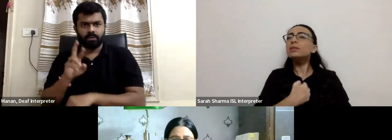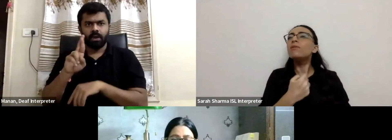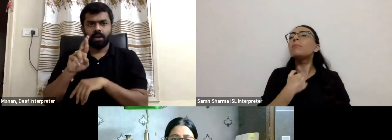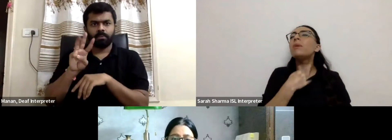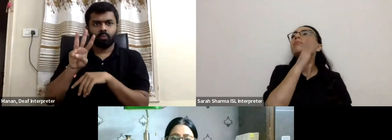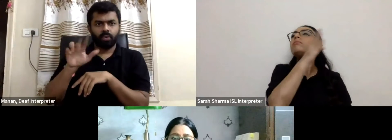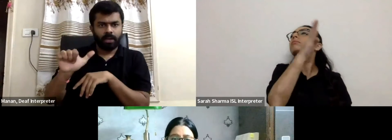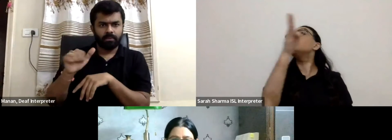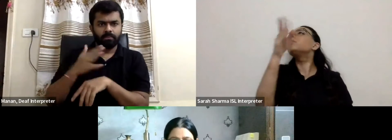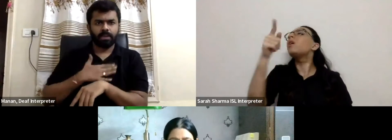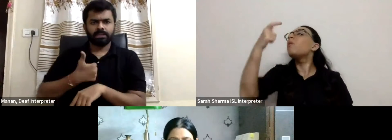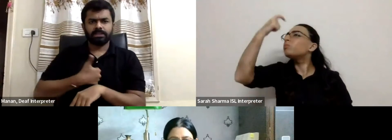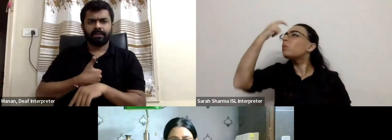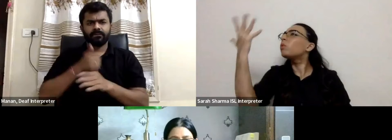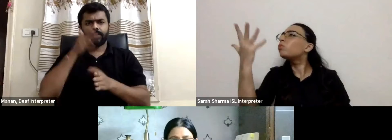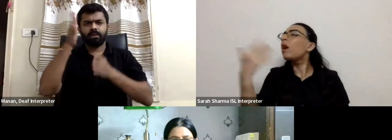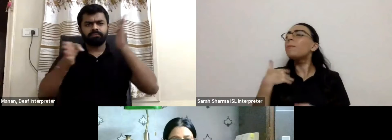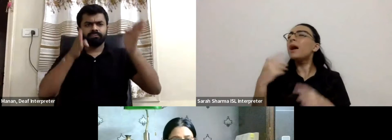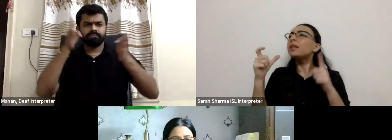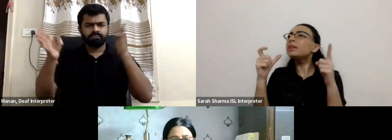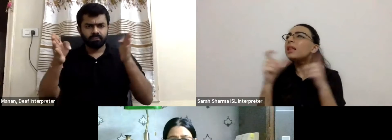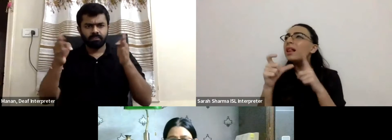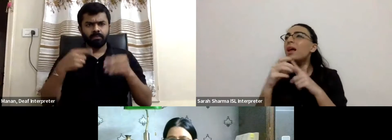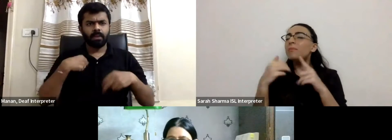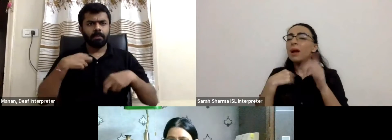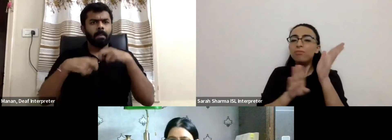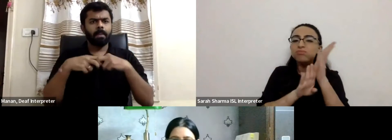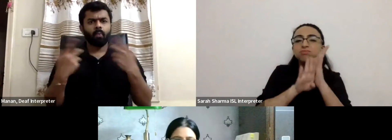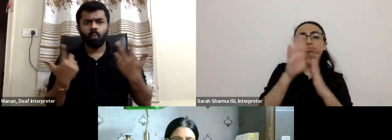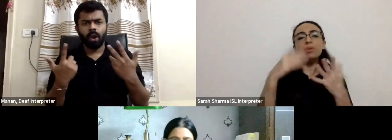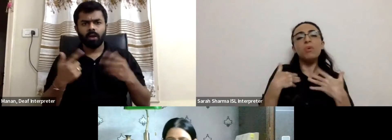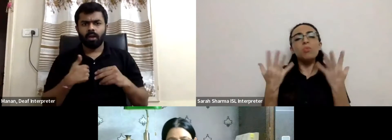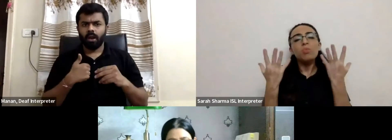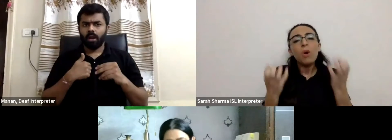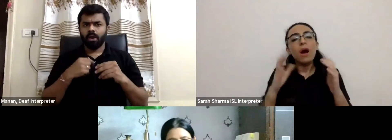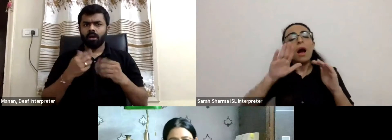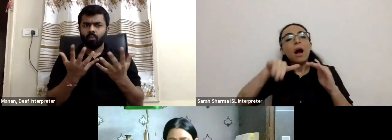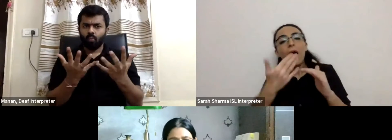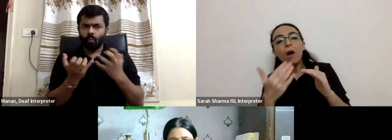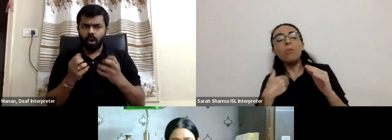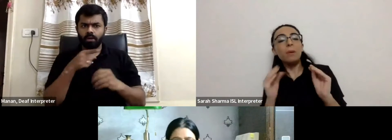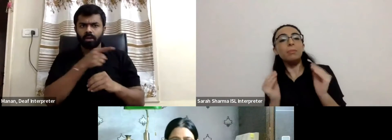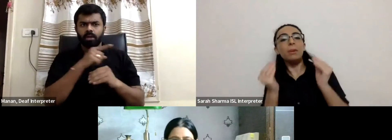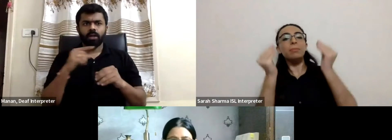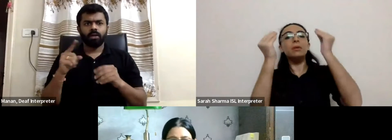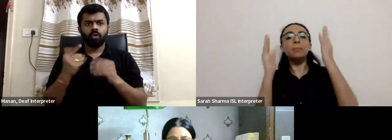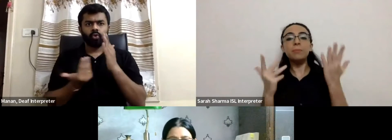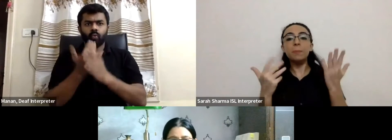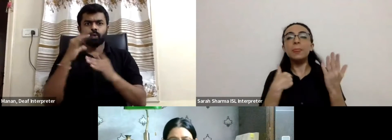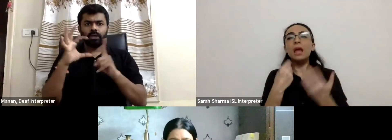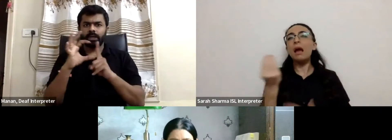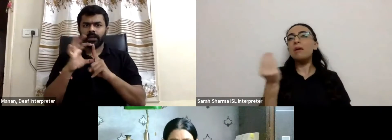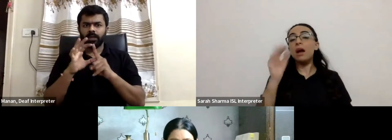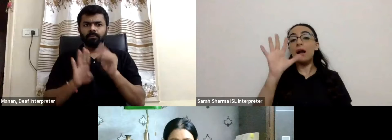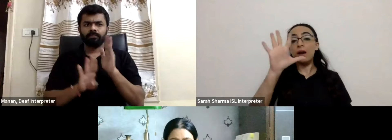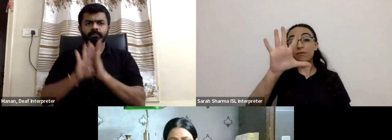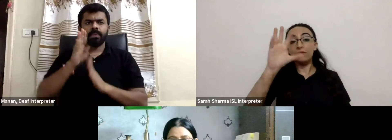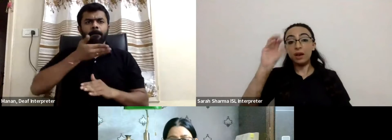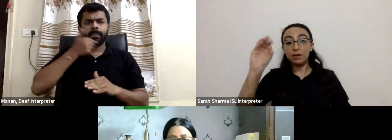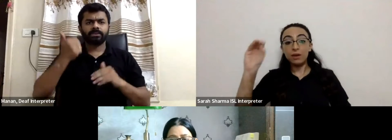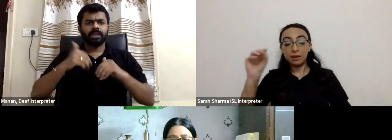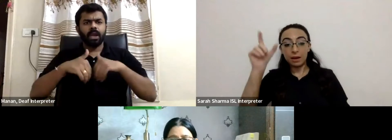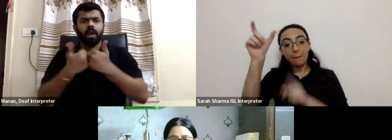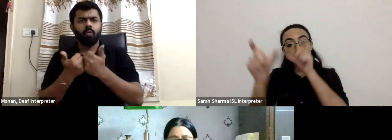can improve the health delivery in Delhi? And after consultation with at least 500 people and